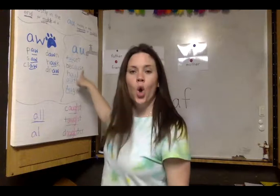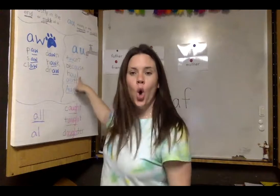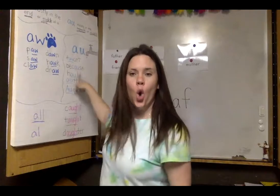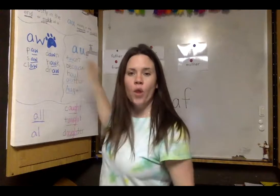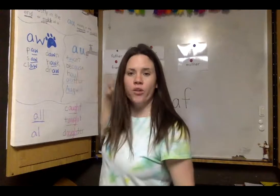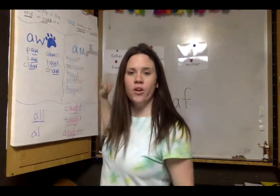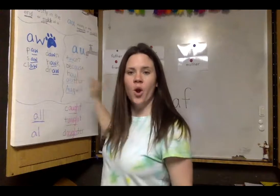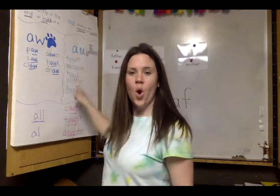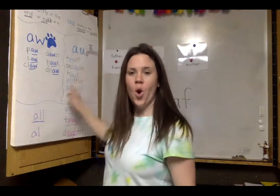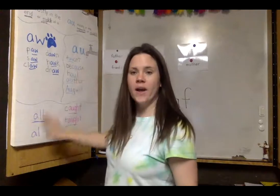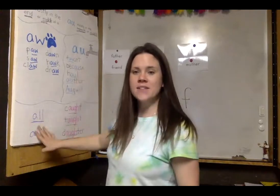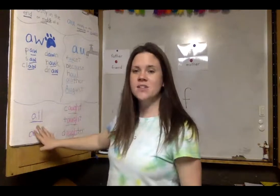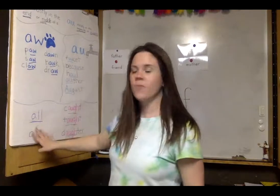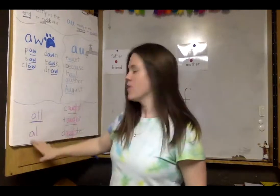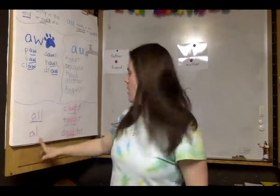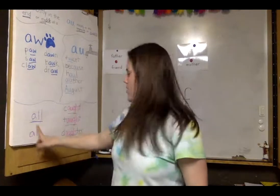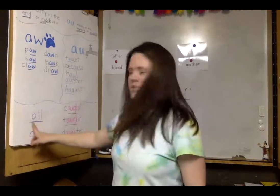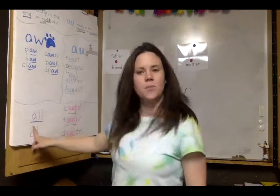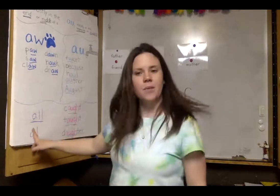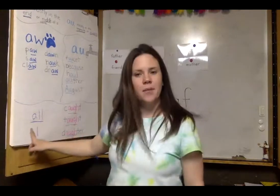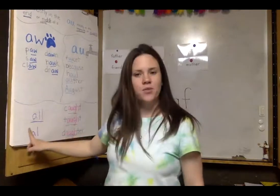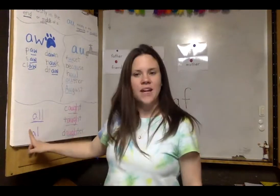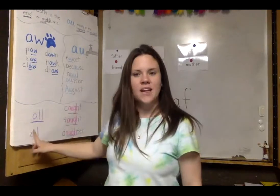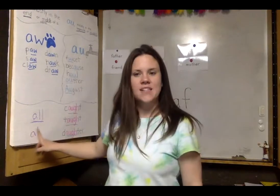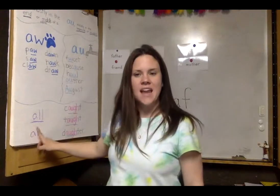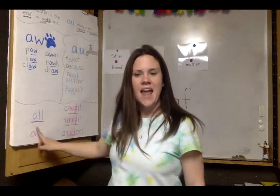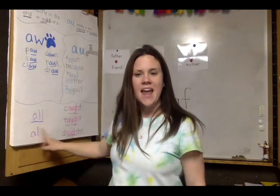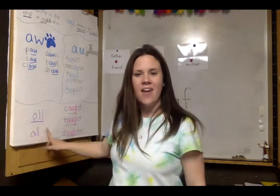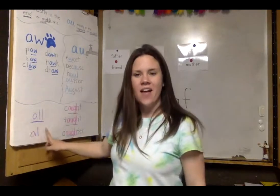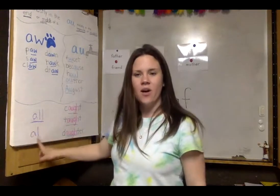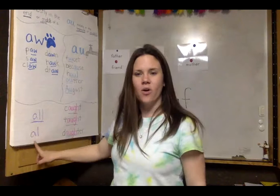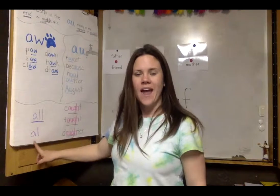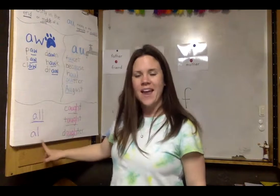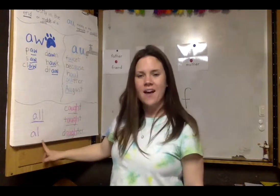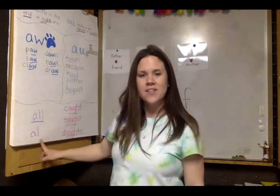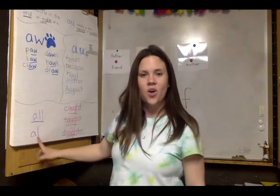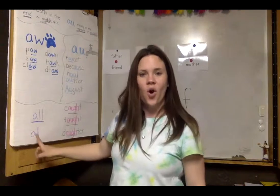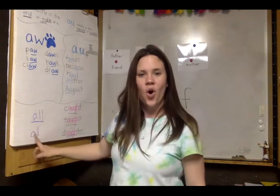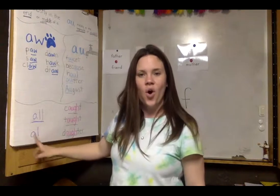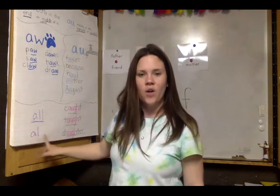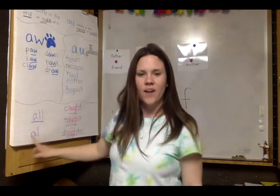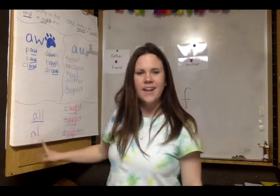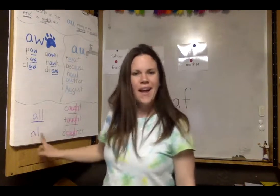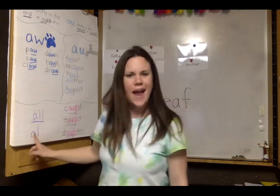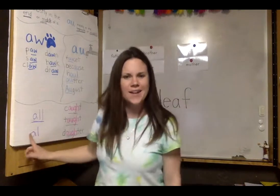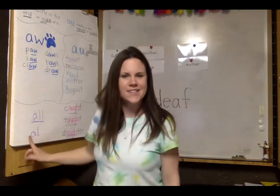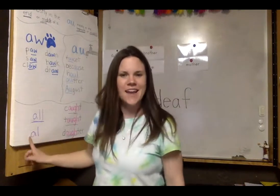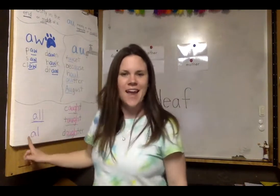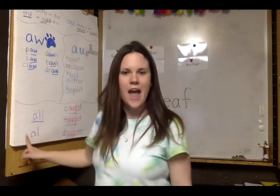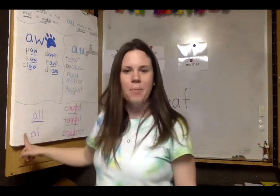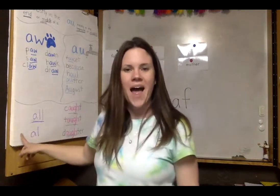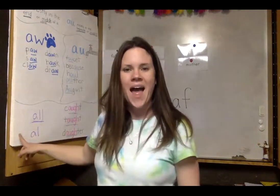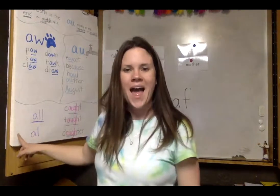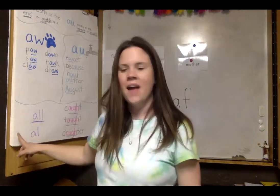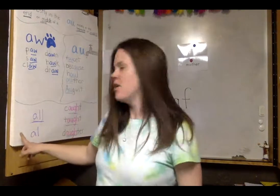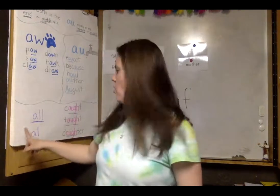whole, author, August. And we've also been able to recognize that A-L-L or A-L says all, right? A doesn't say A